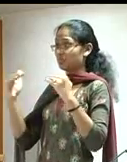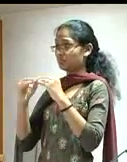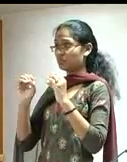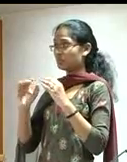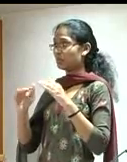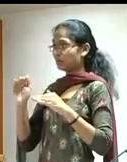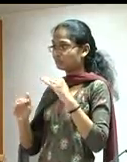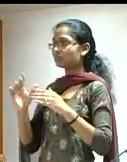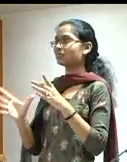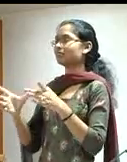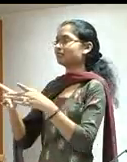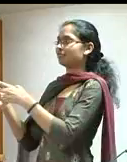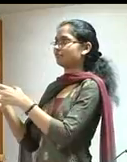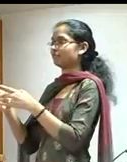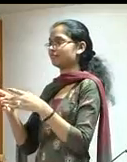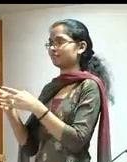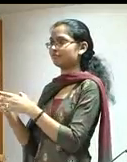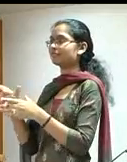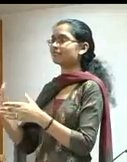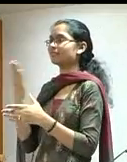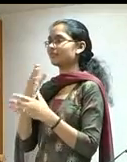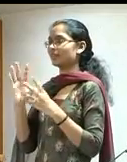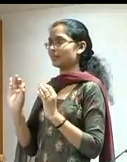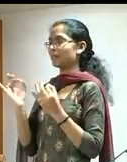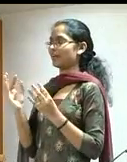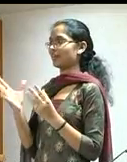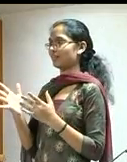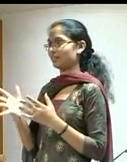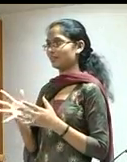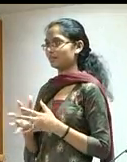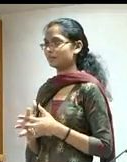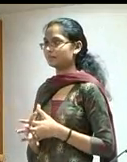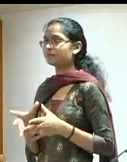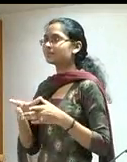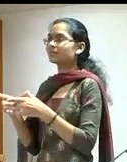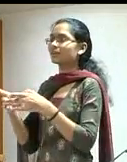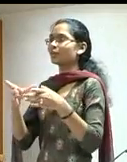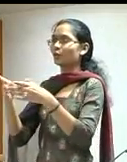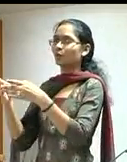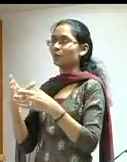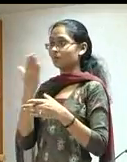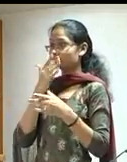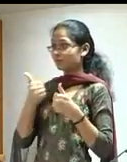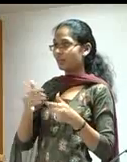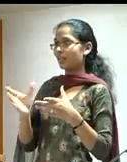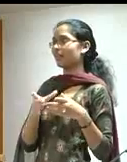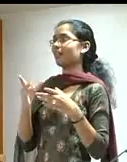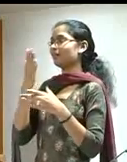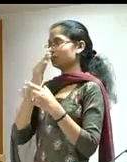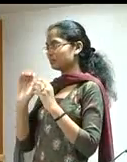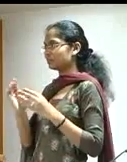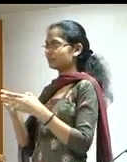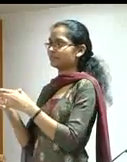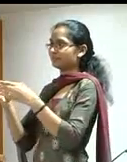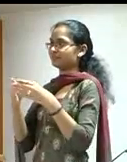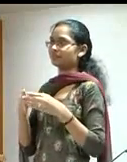on par with those who are not disadvantaged in the same manner. And Article 19 and 21, right to life and